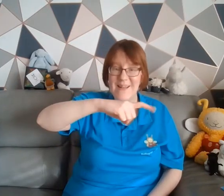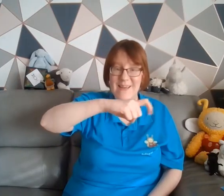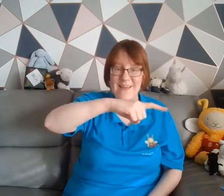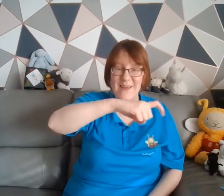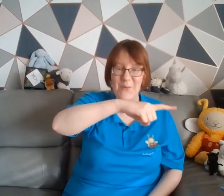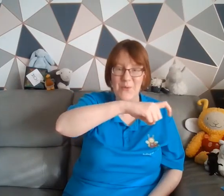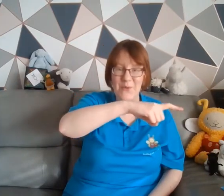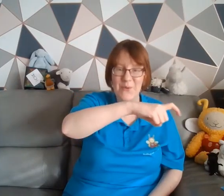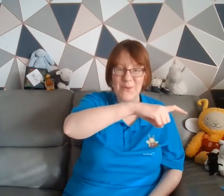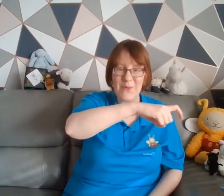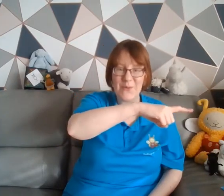Wiggly